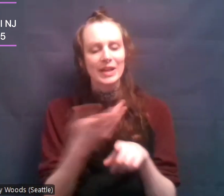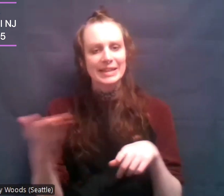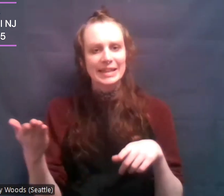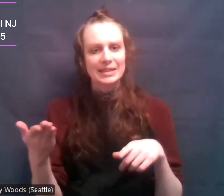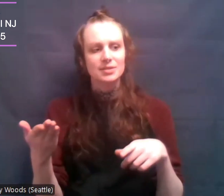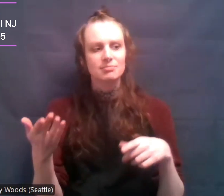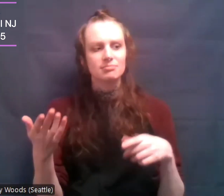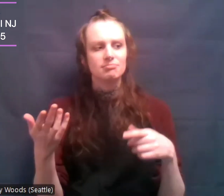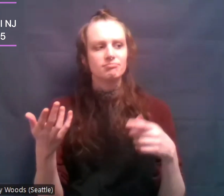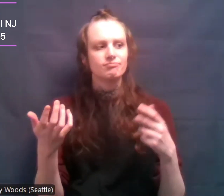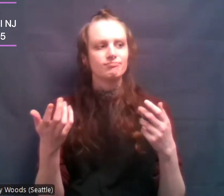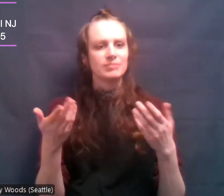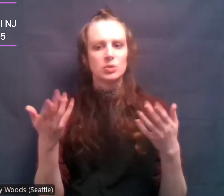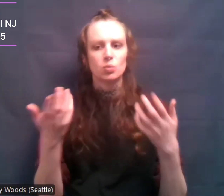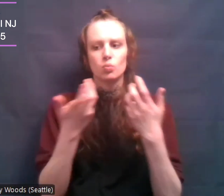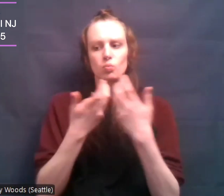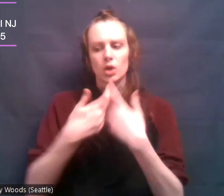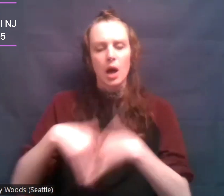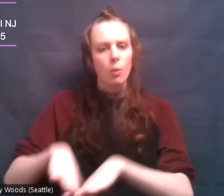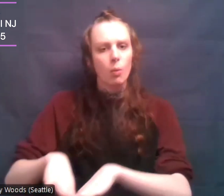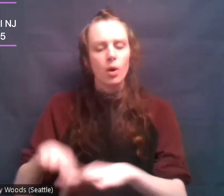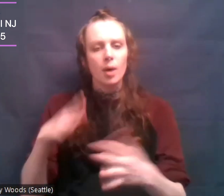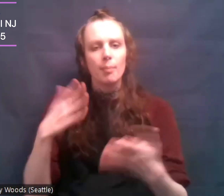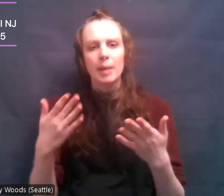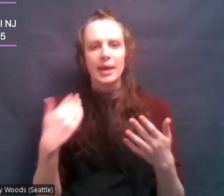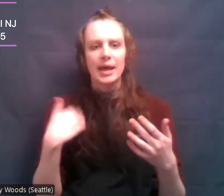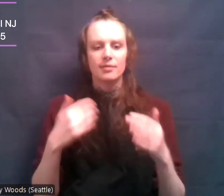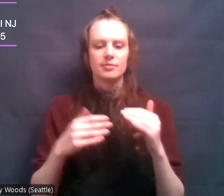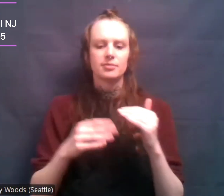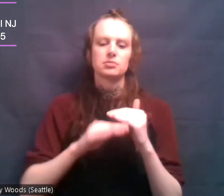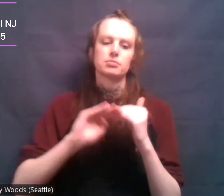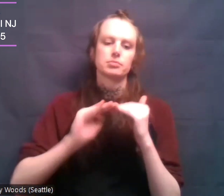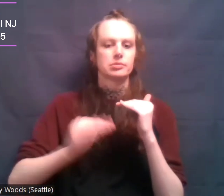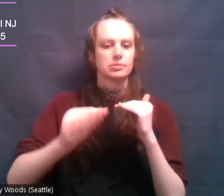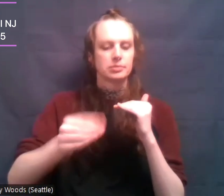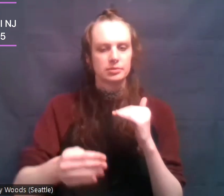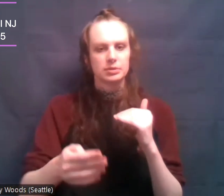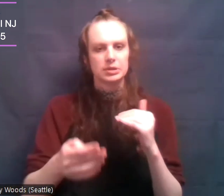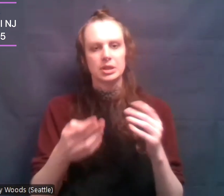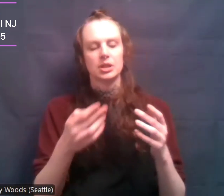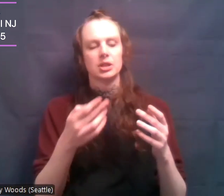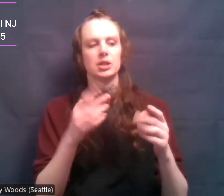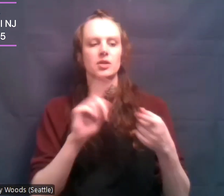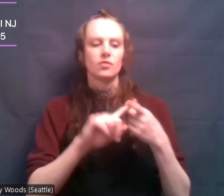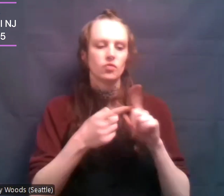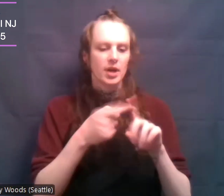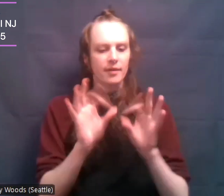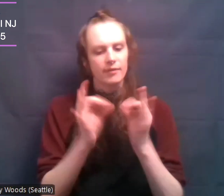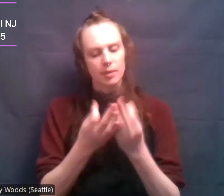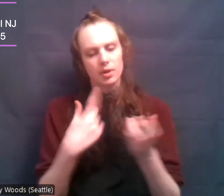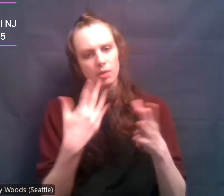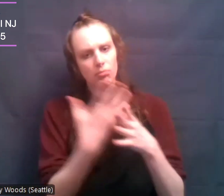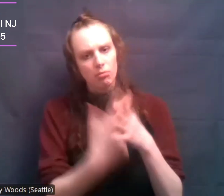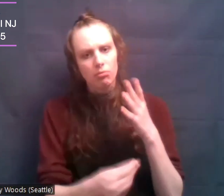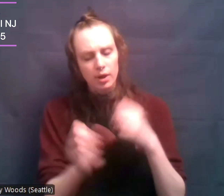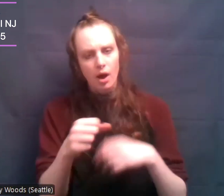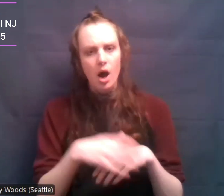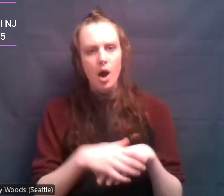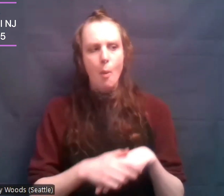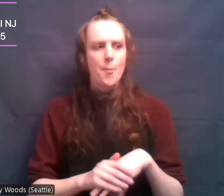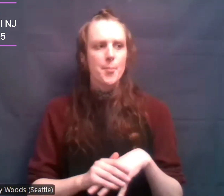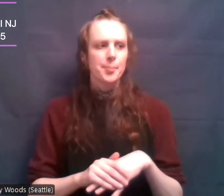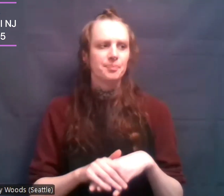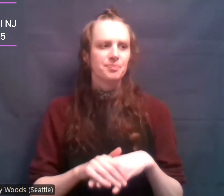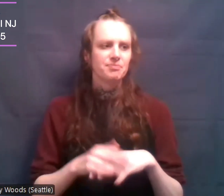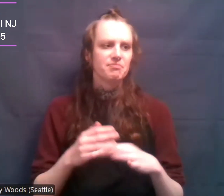out you know there might be hiccups along the way like I've lost friends family you know I've you know lost situations you